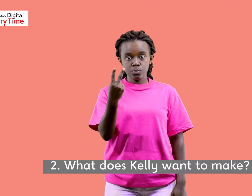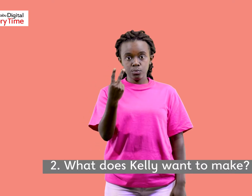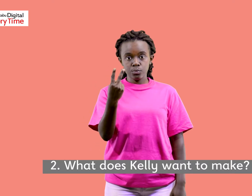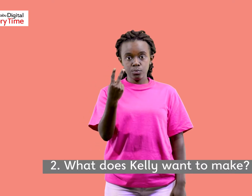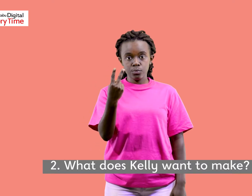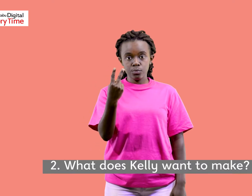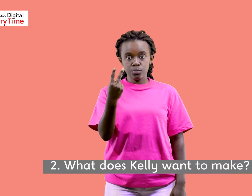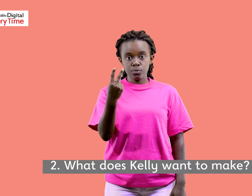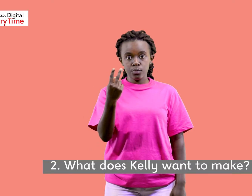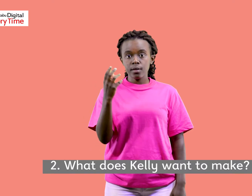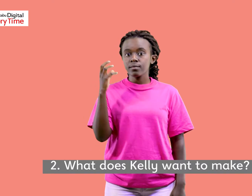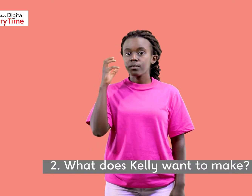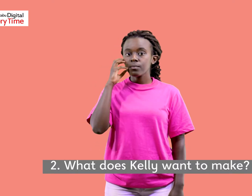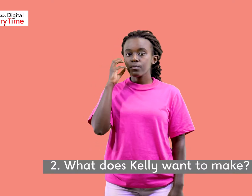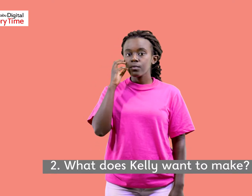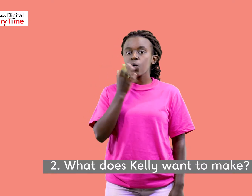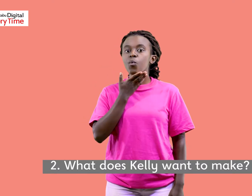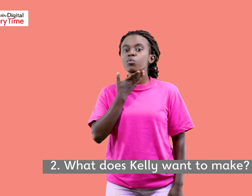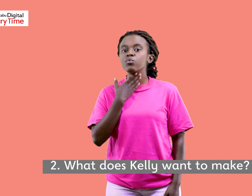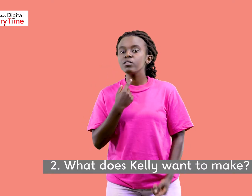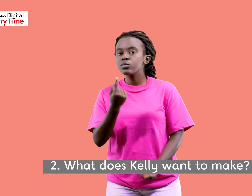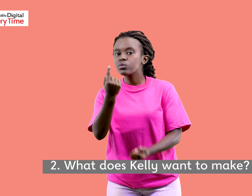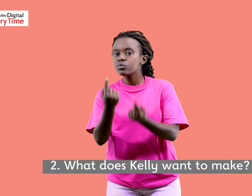Number two, what does Kelly want to make?